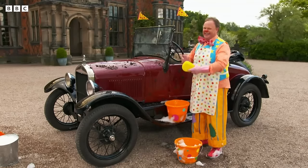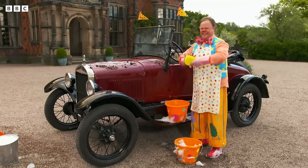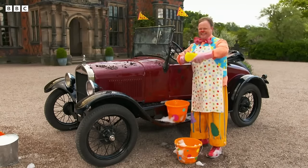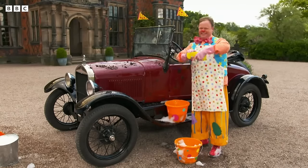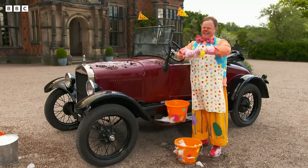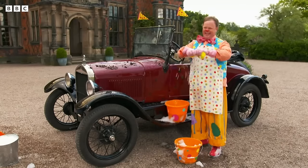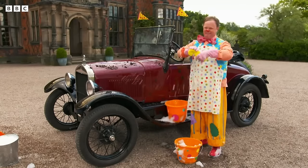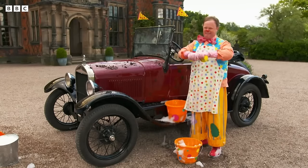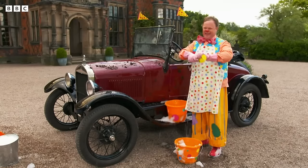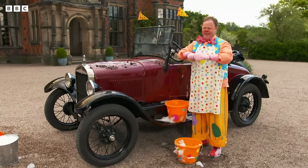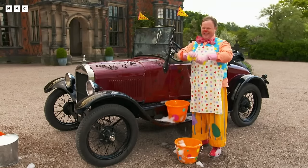Silly me.